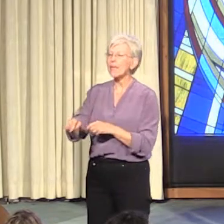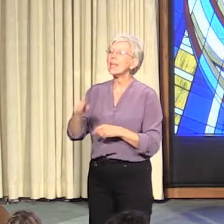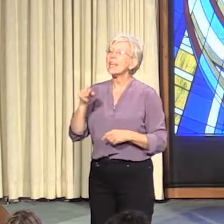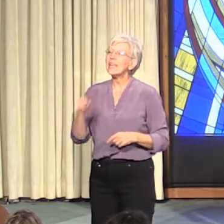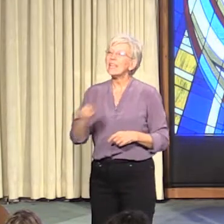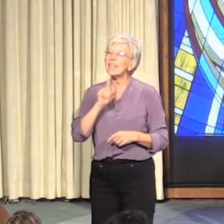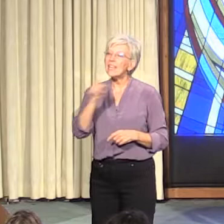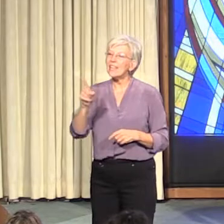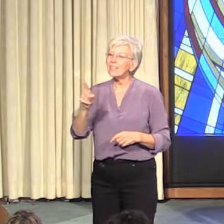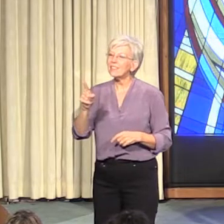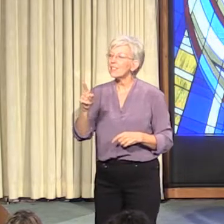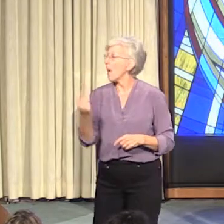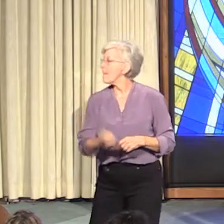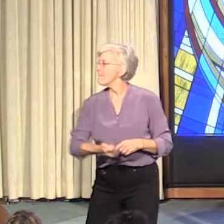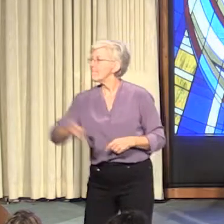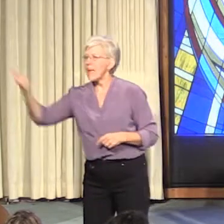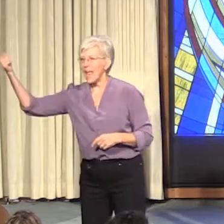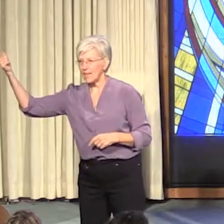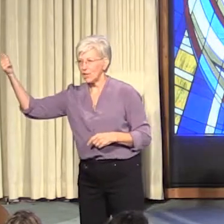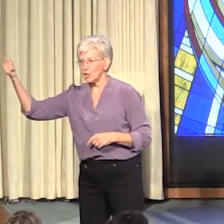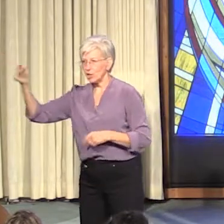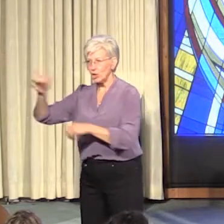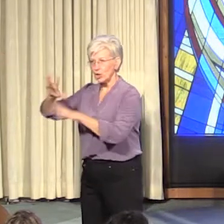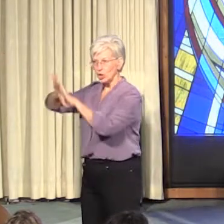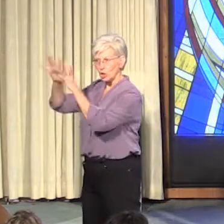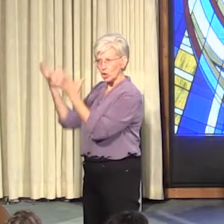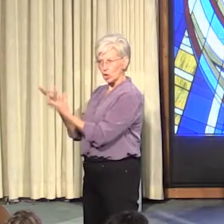is banished to Earth. He has a huge ego.